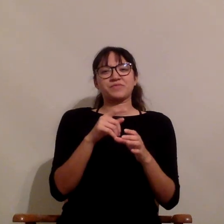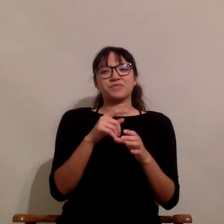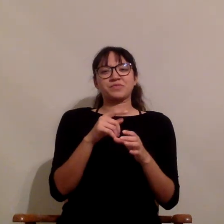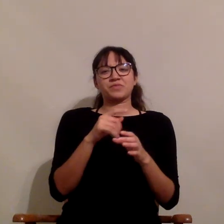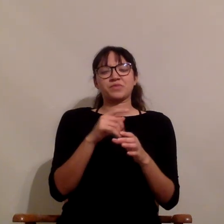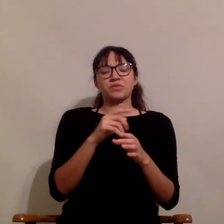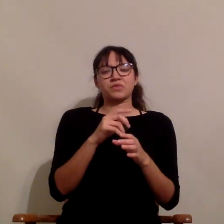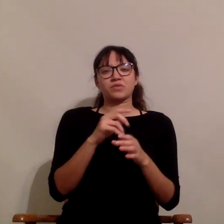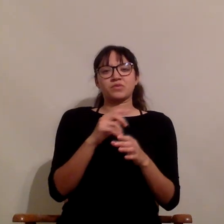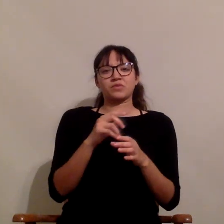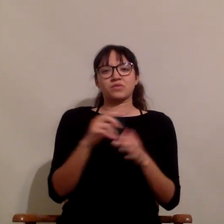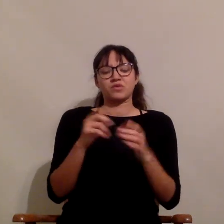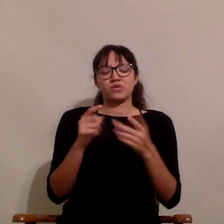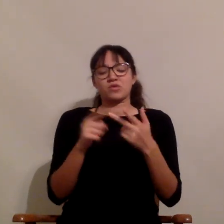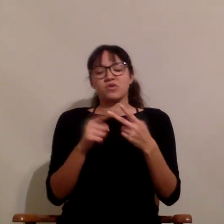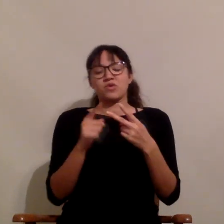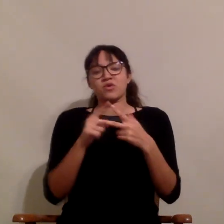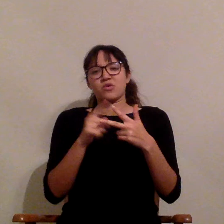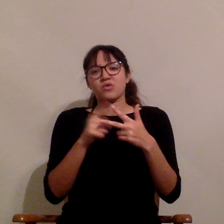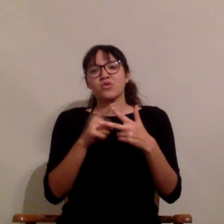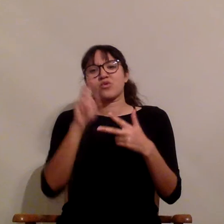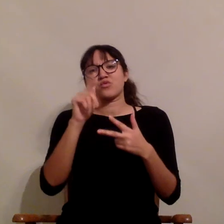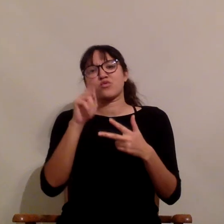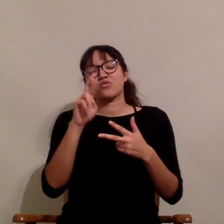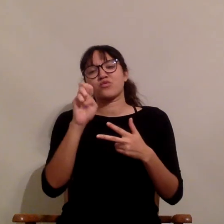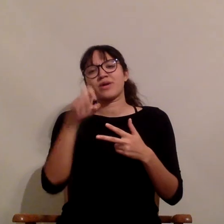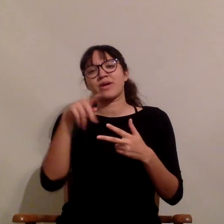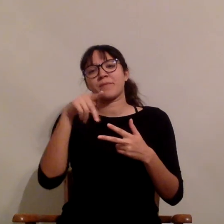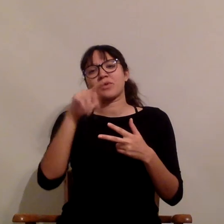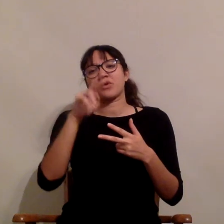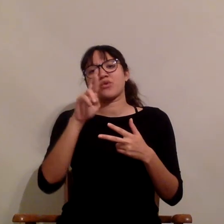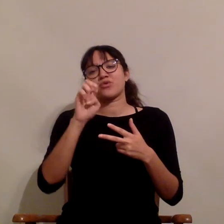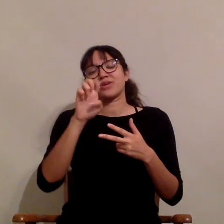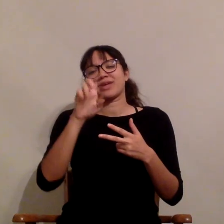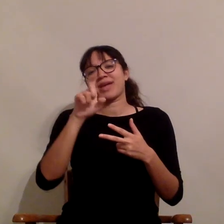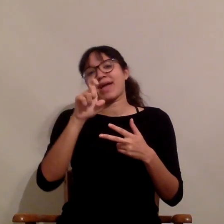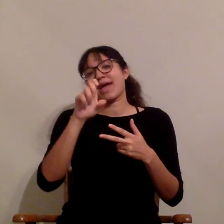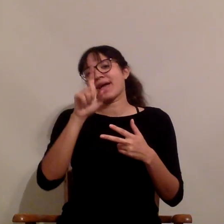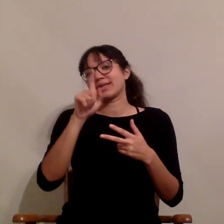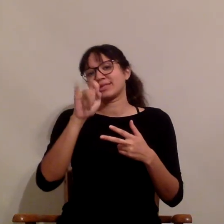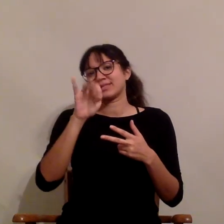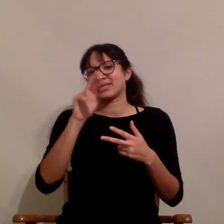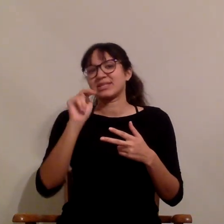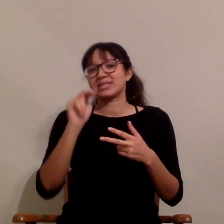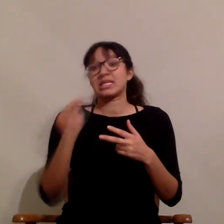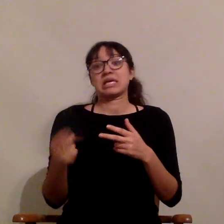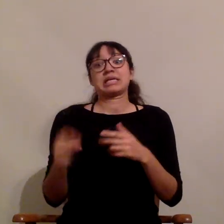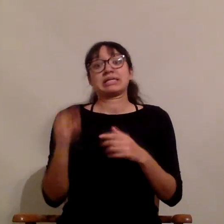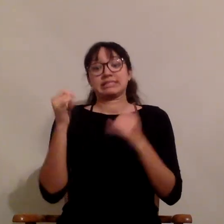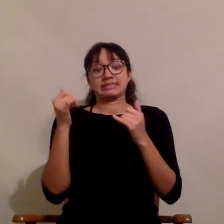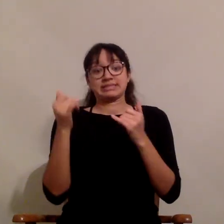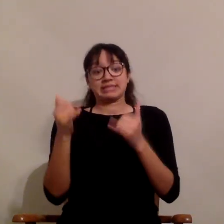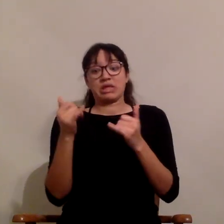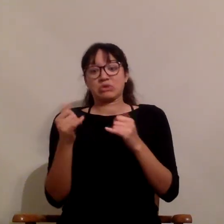reparexin, which is currently in clinical trials against breast cancer. And interestingly, what we found was that